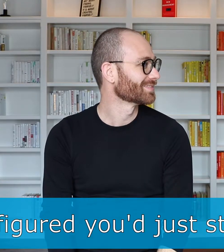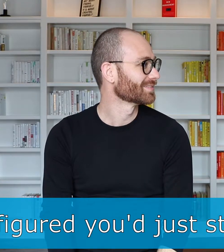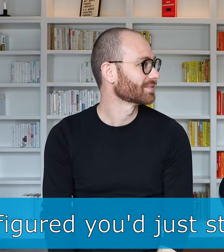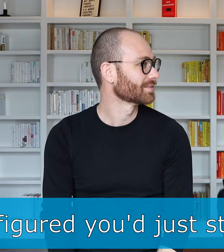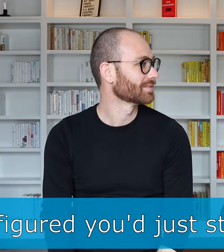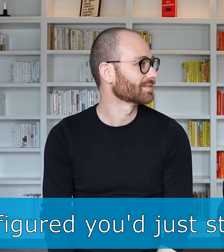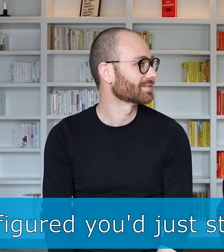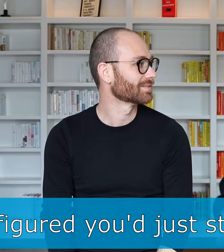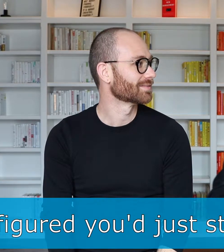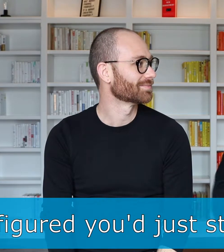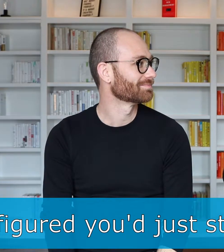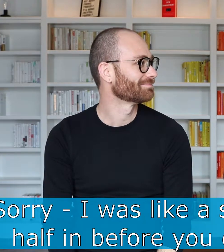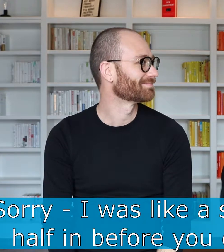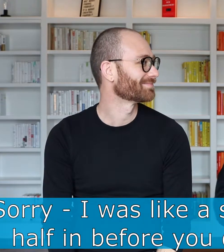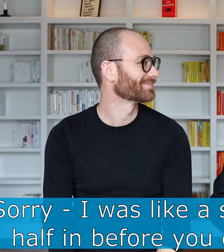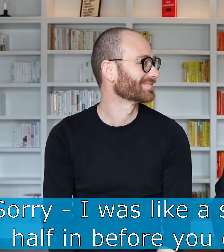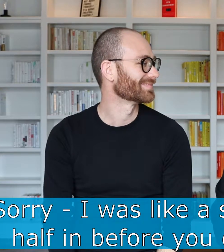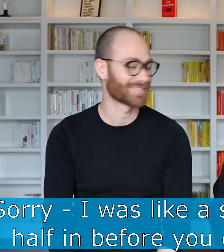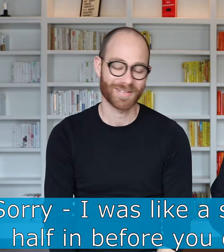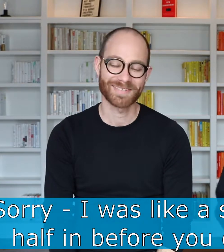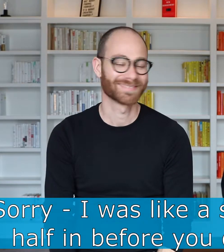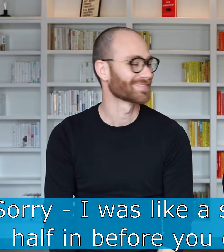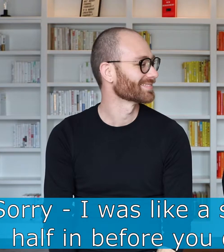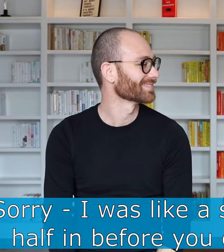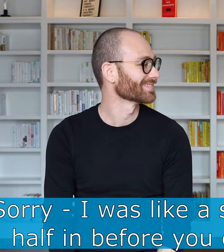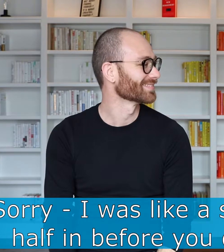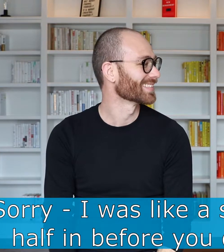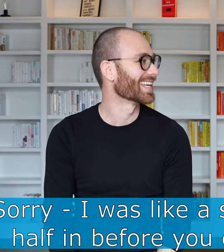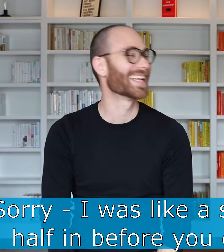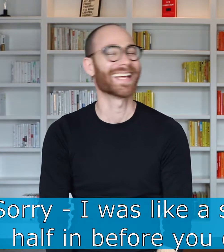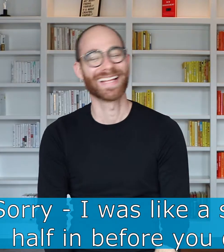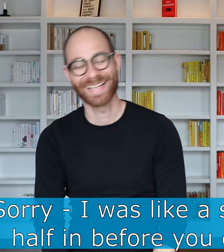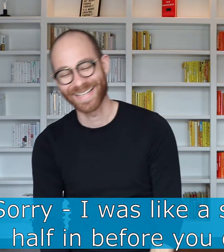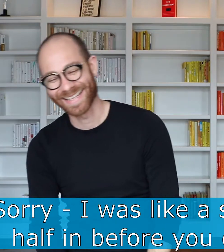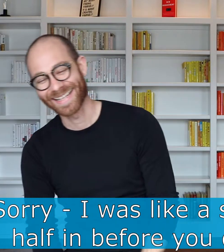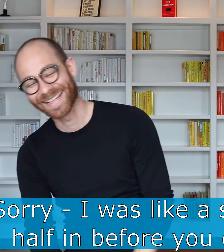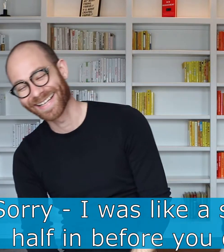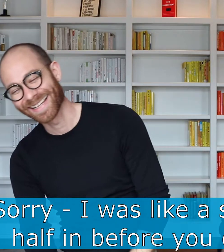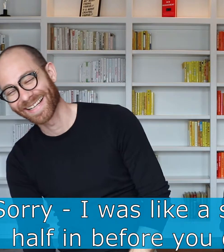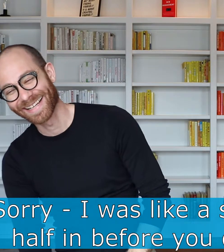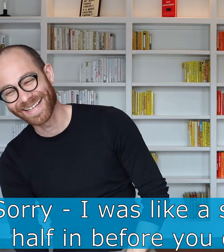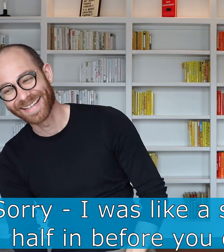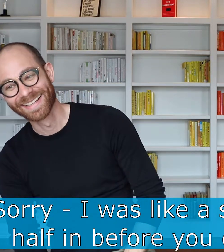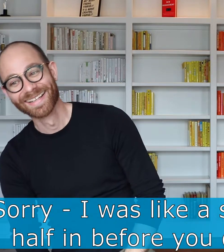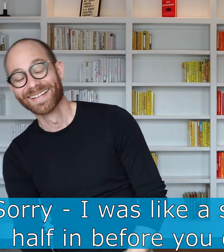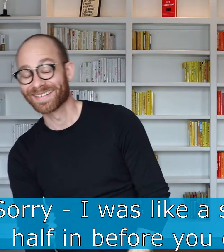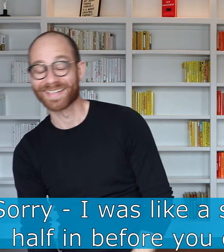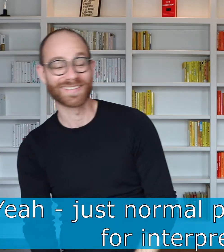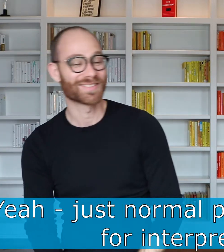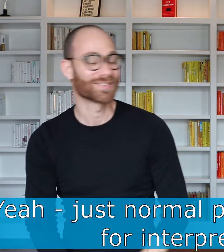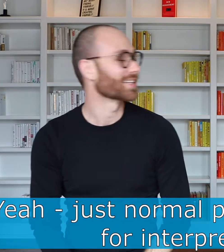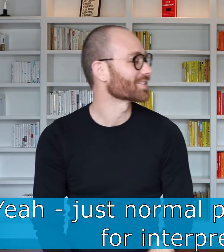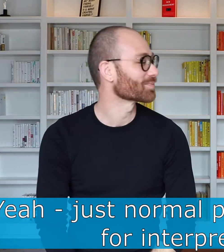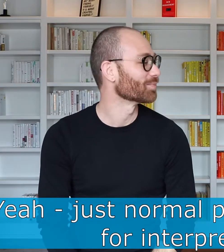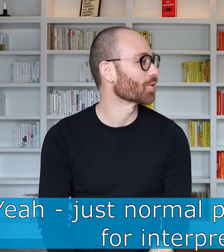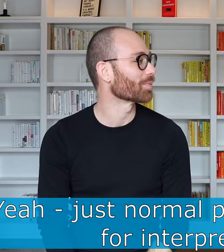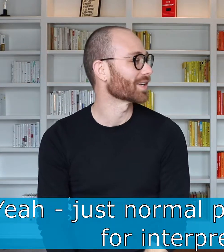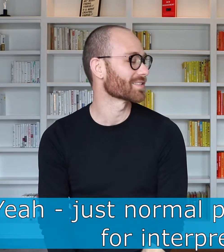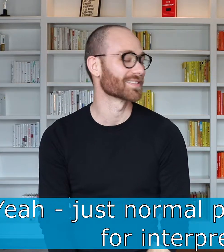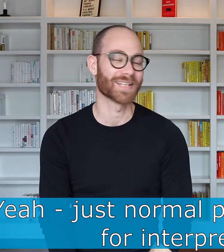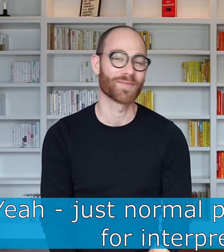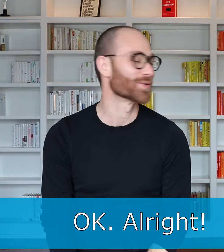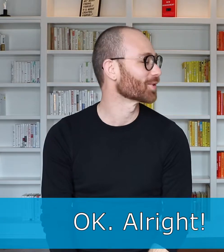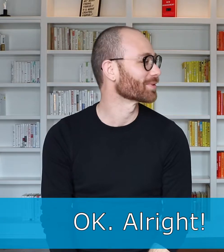delayed? I figured you'd just start. Okay, cool. Sorry. I was like a sentence and a half in before you did anything. Yeah, it's just